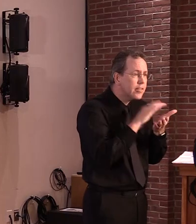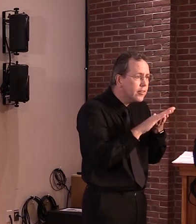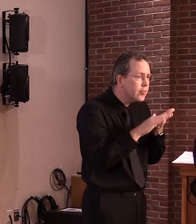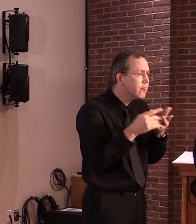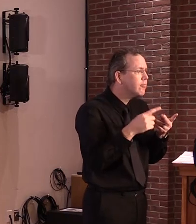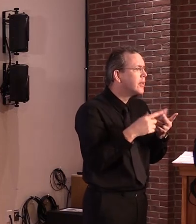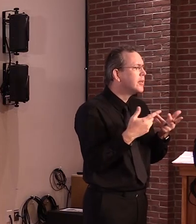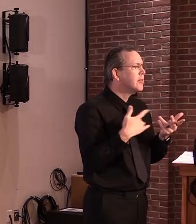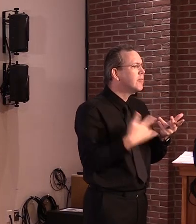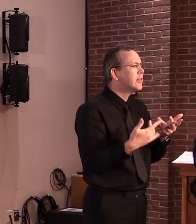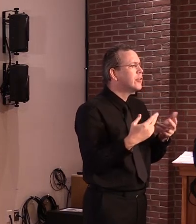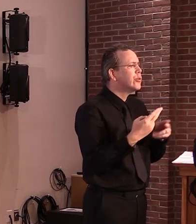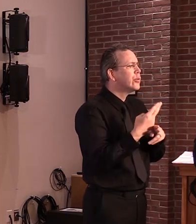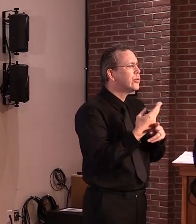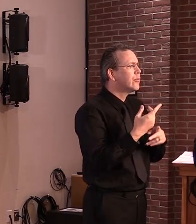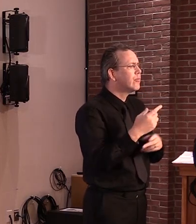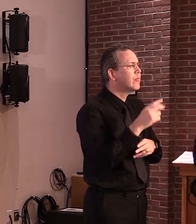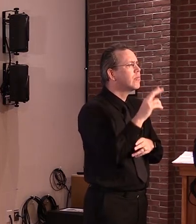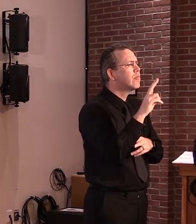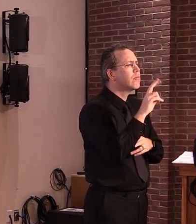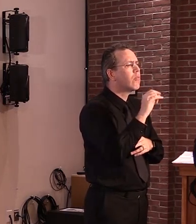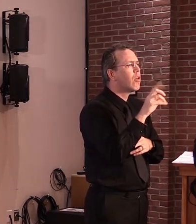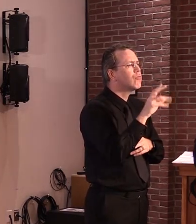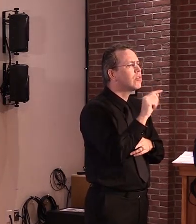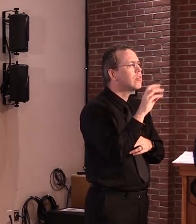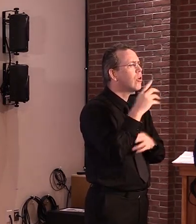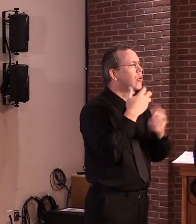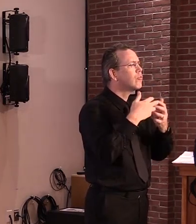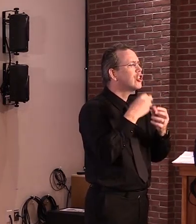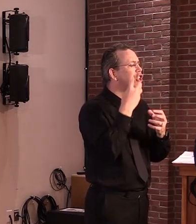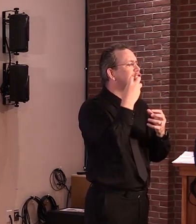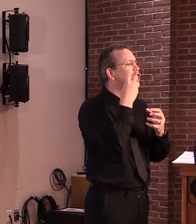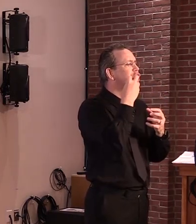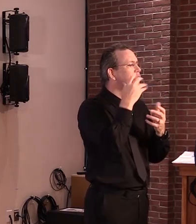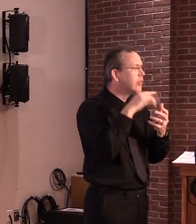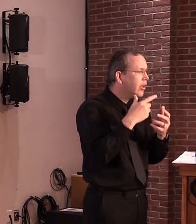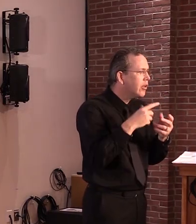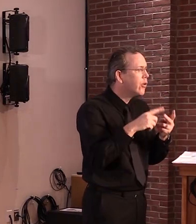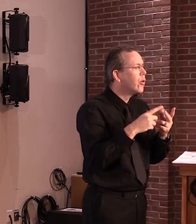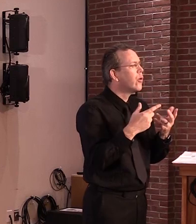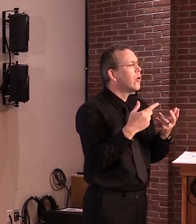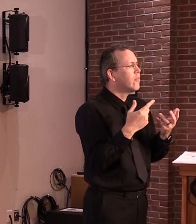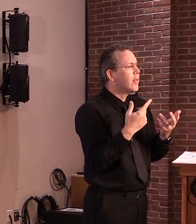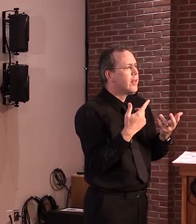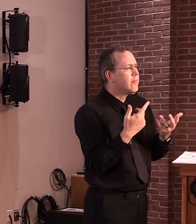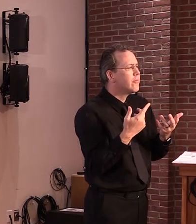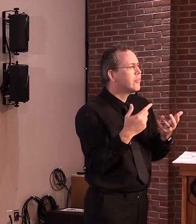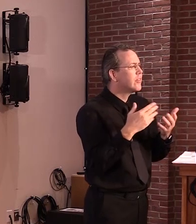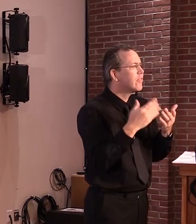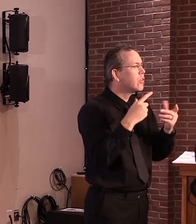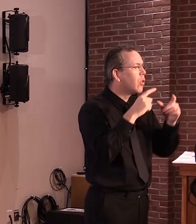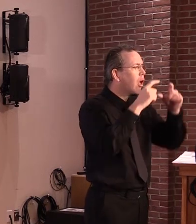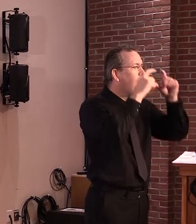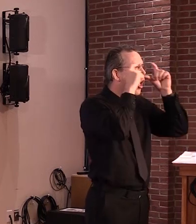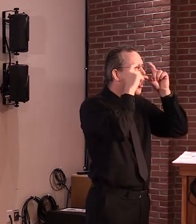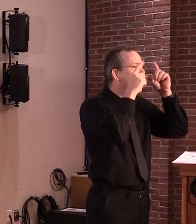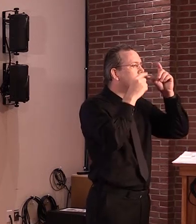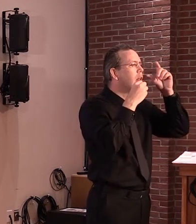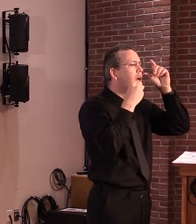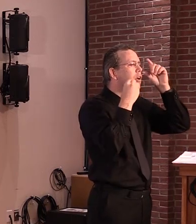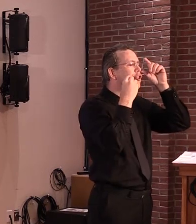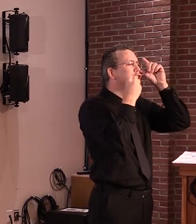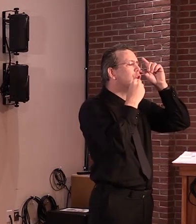beginning, which has a lot of spray. They usually even give you goggles to wear. So that's a potential